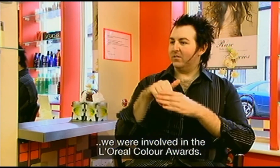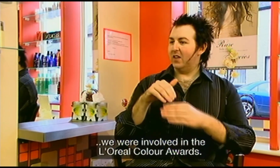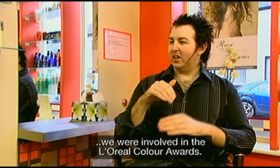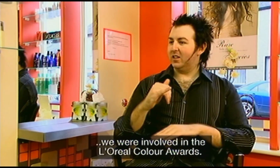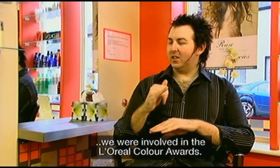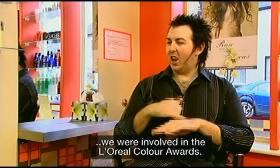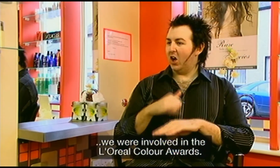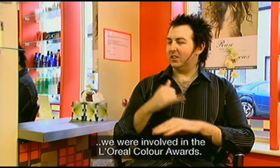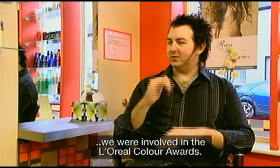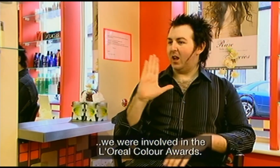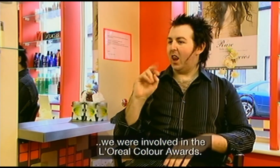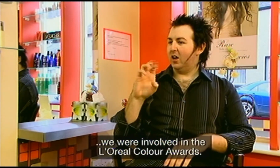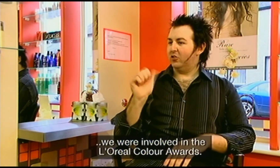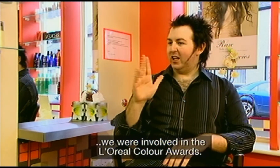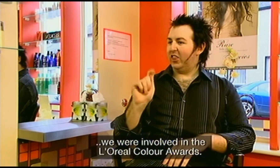in the L'Oreal Colour Awards.